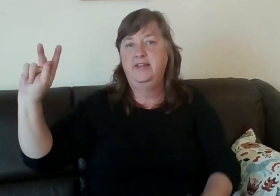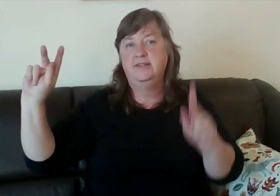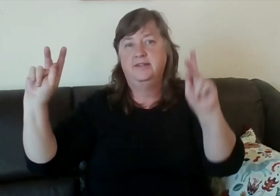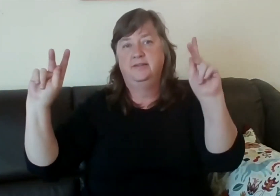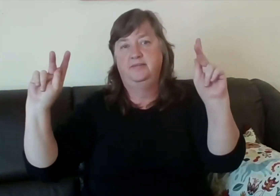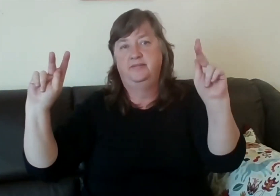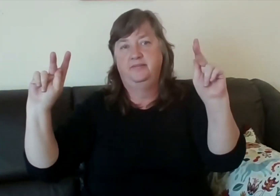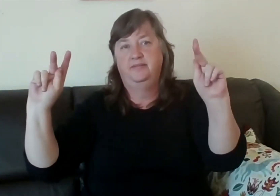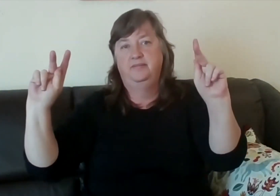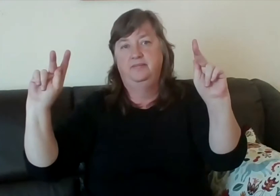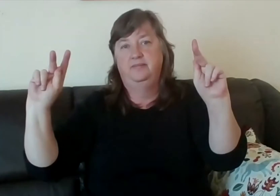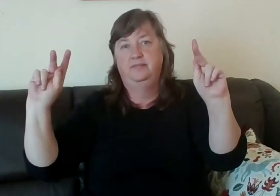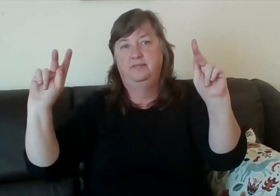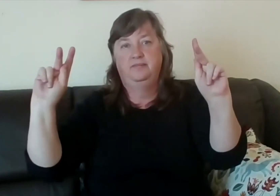K's.